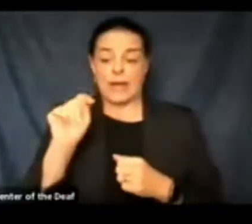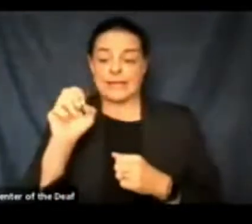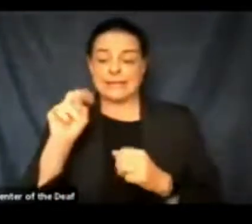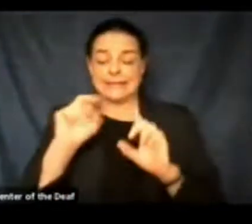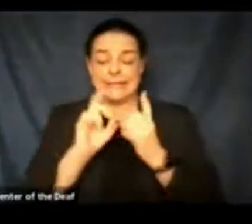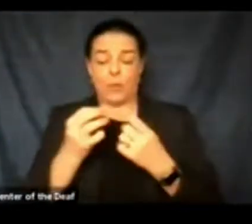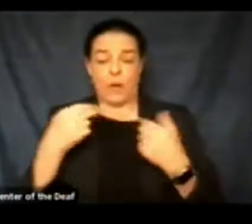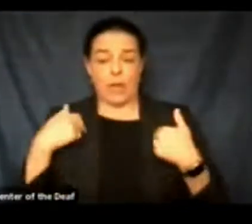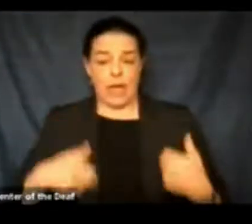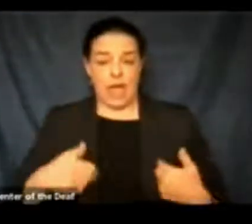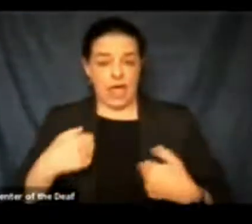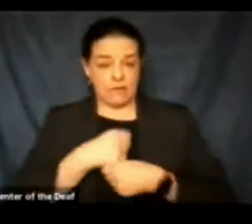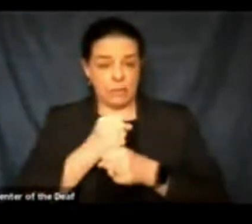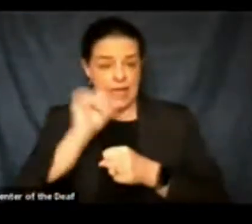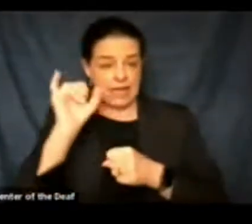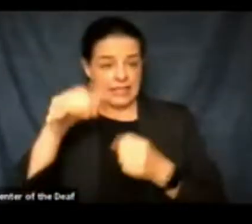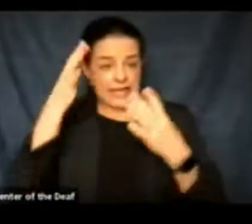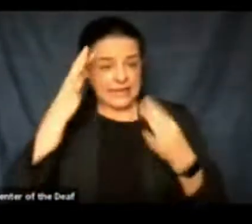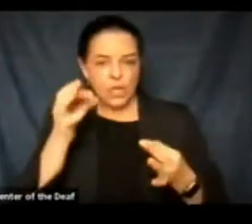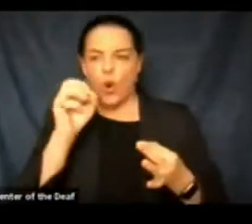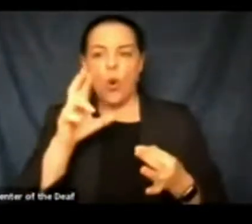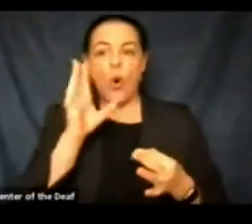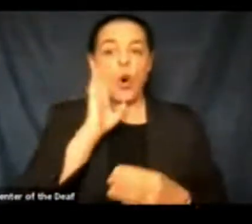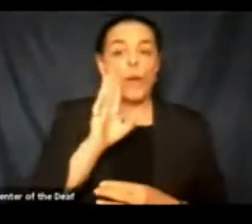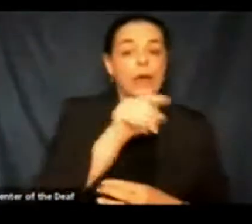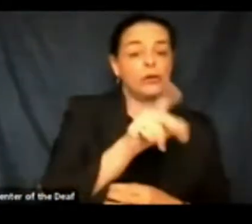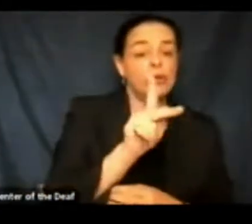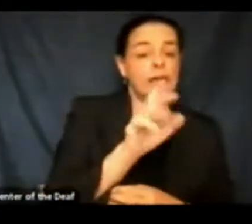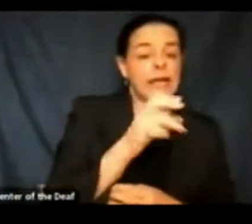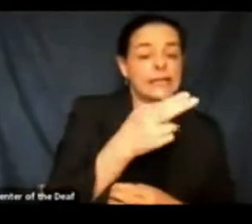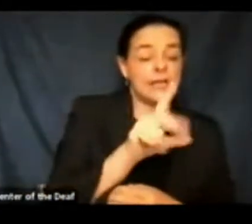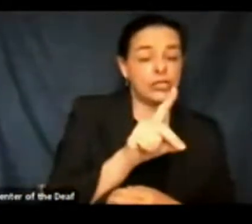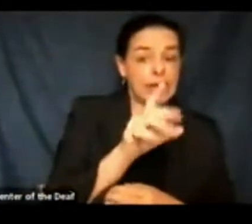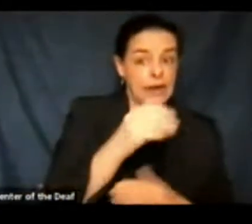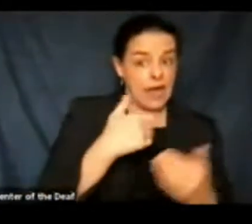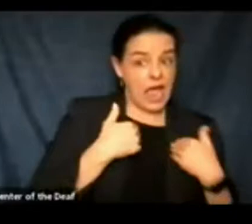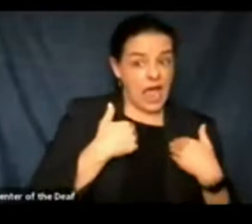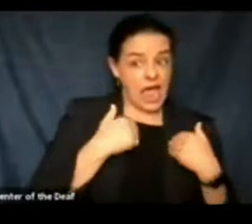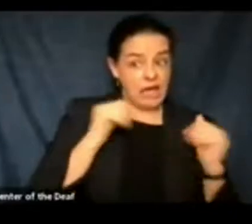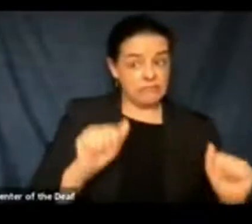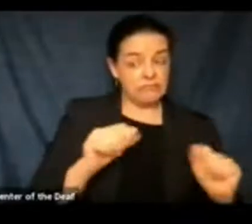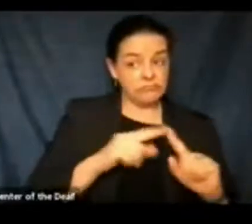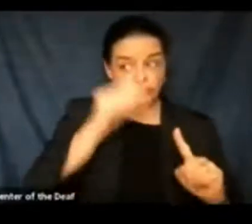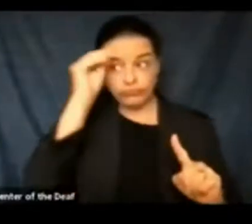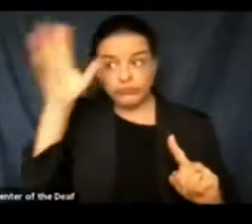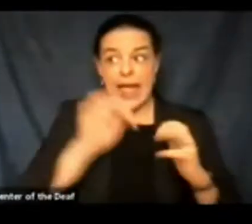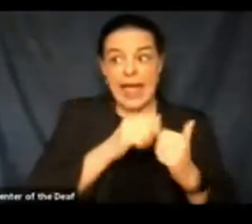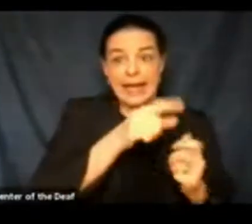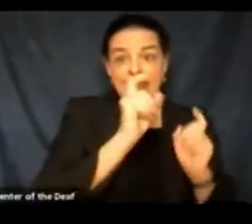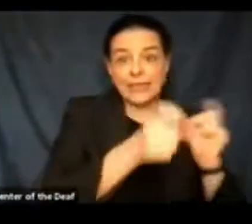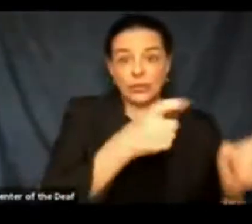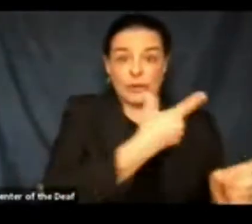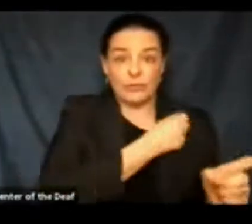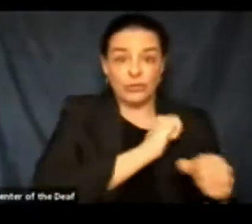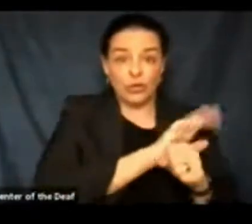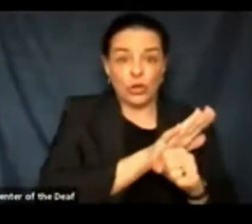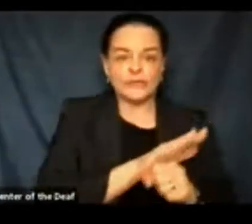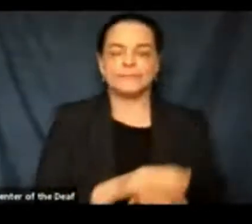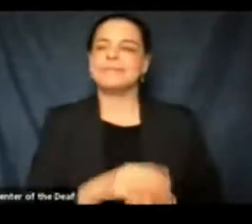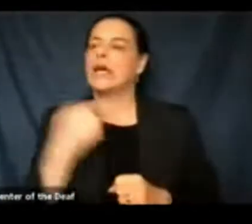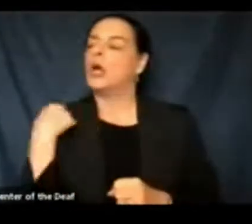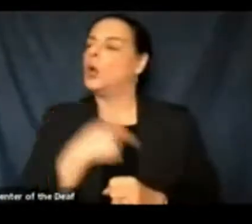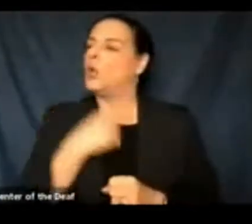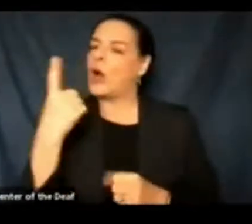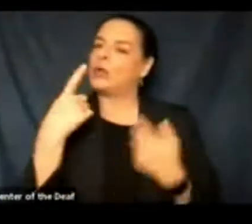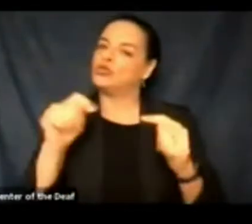Department of Health be making that decision, or will KCHD get a say in how it distributes doses? You know, we always try to align with